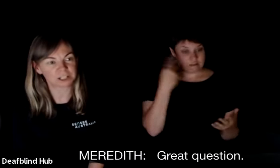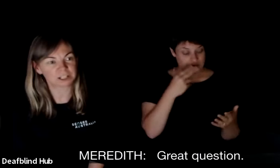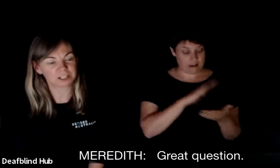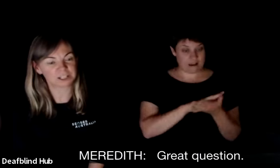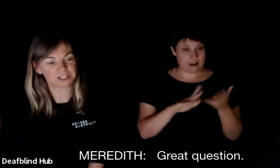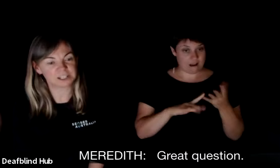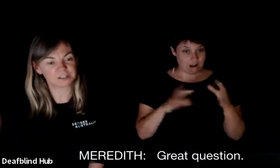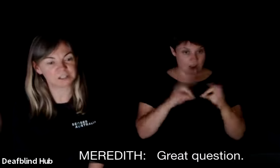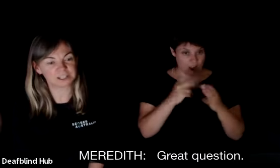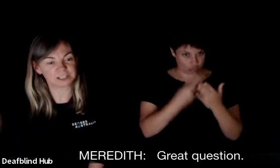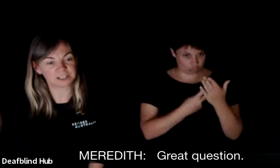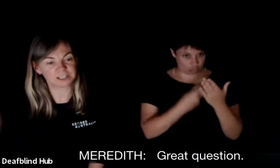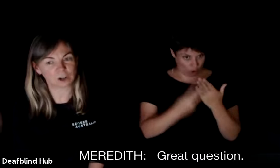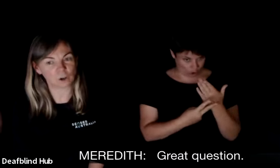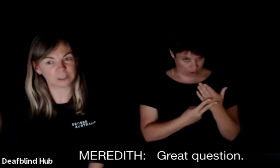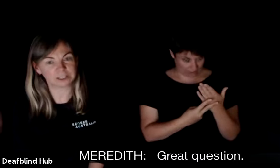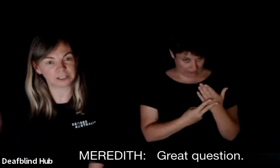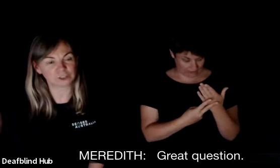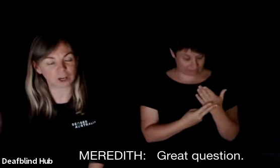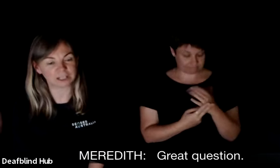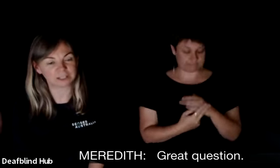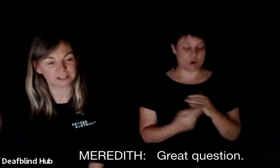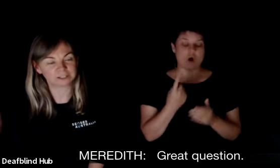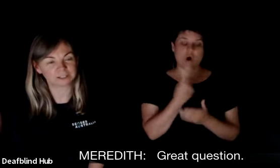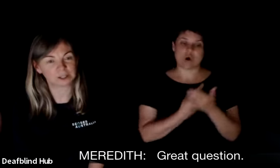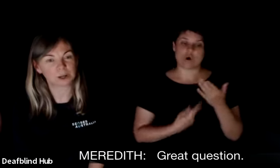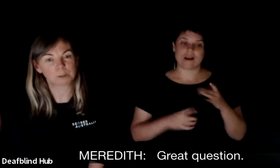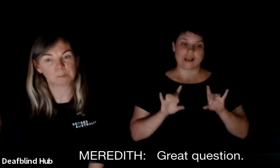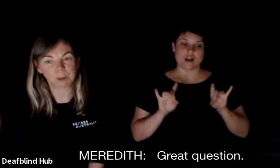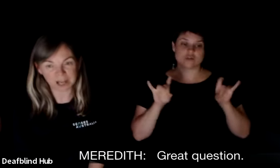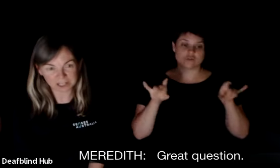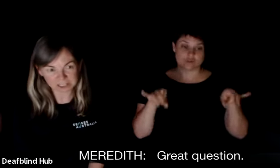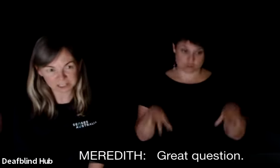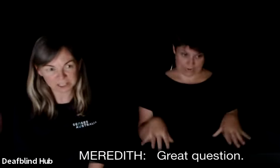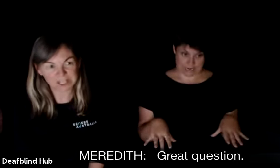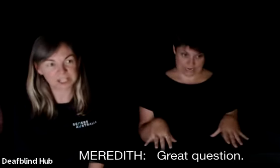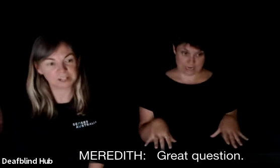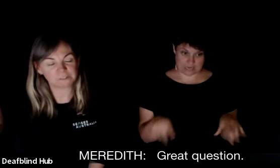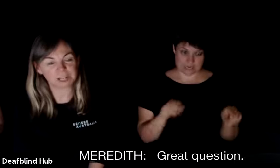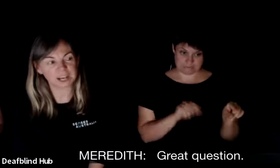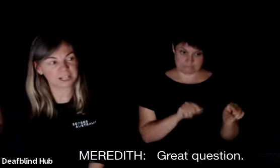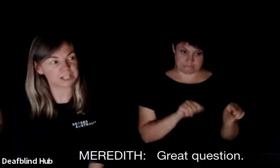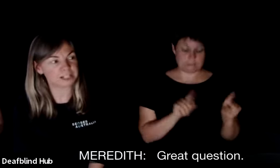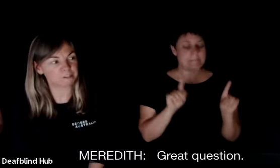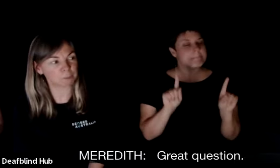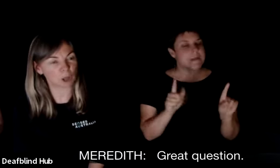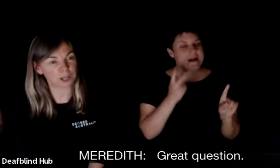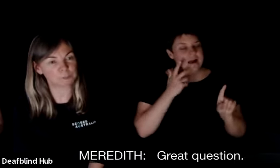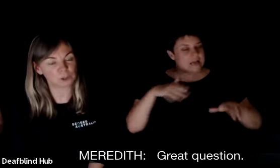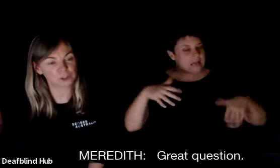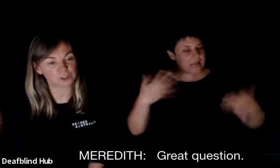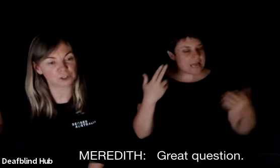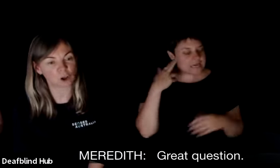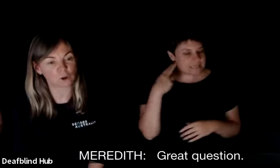project, definitely only Australia. But if any